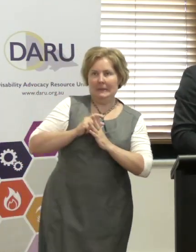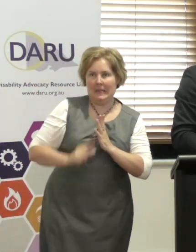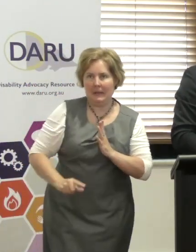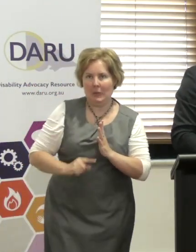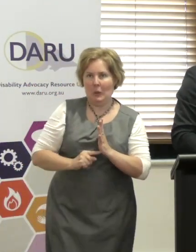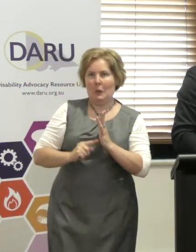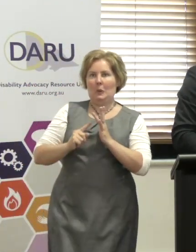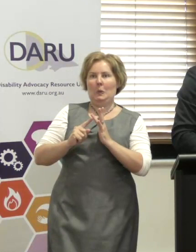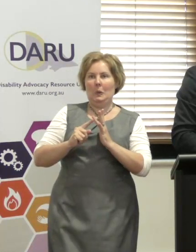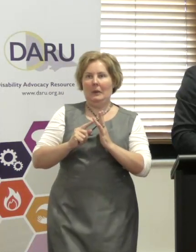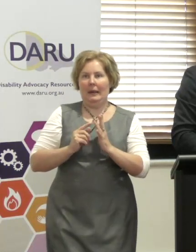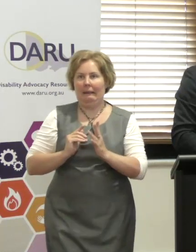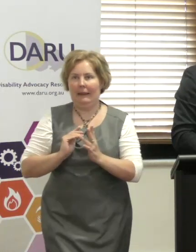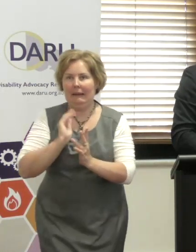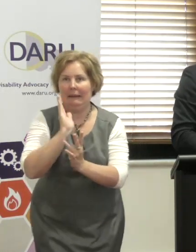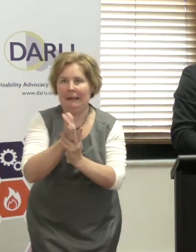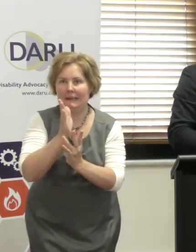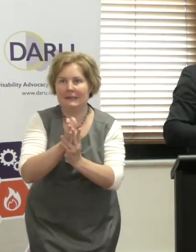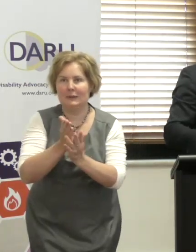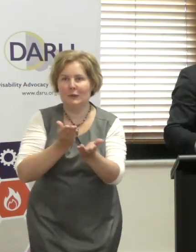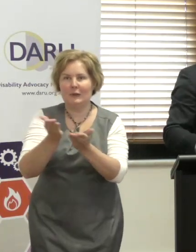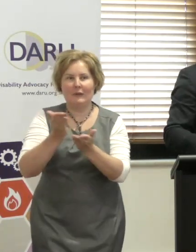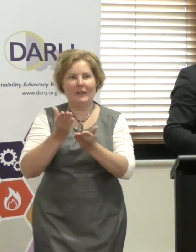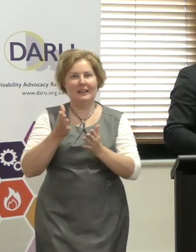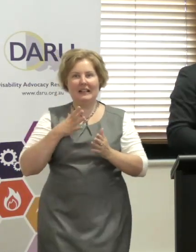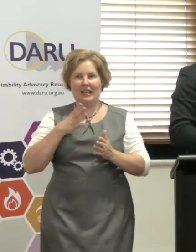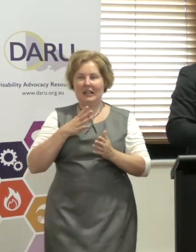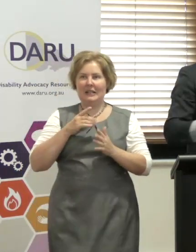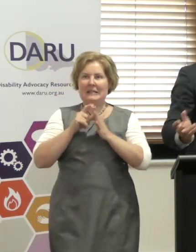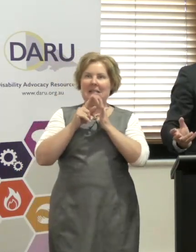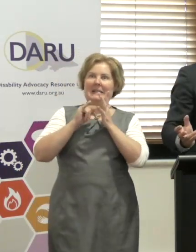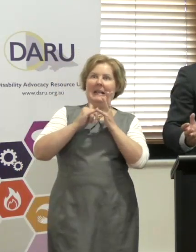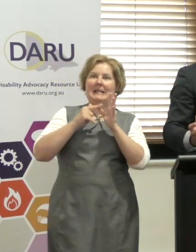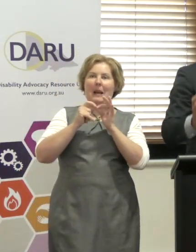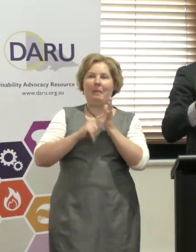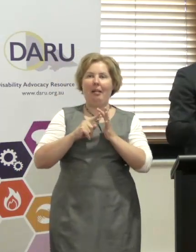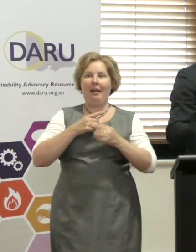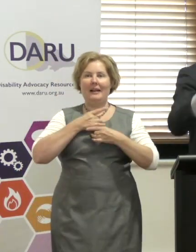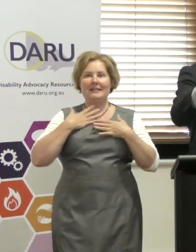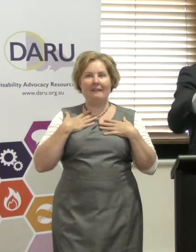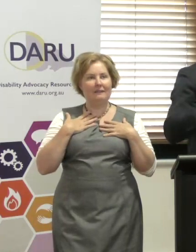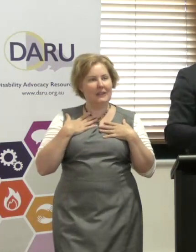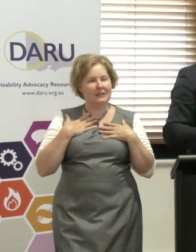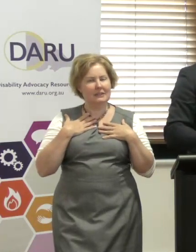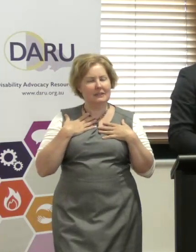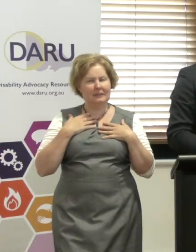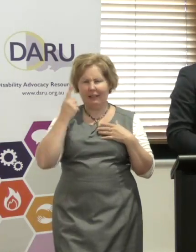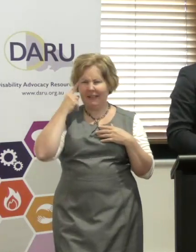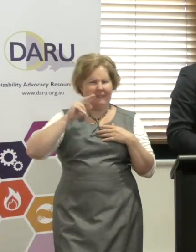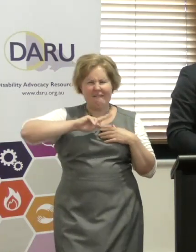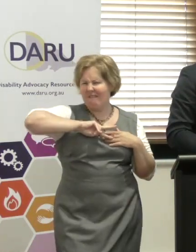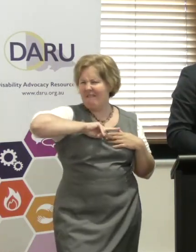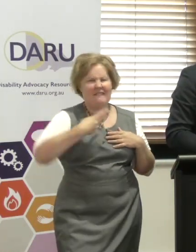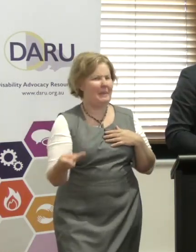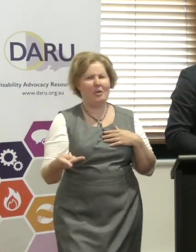to disable ourselves. And I'm kind of going, let's flip that round. As we've inverted everything else round, let's